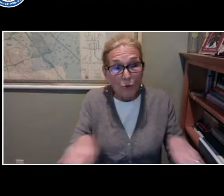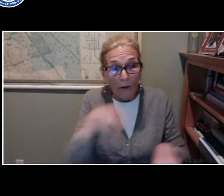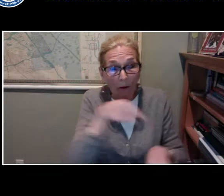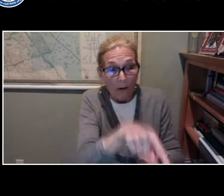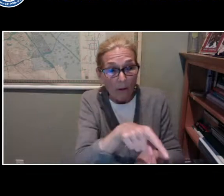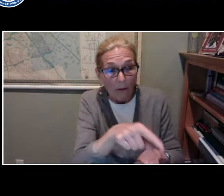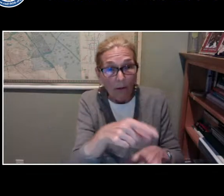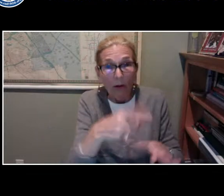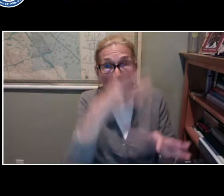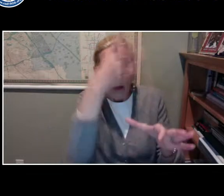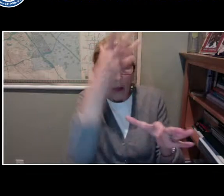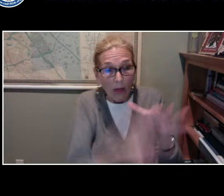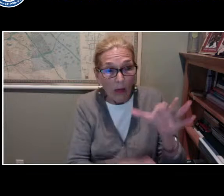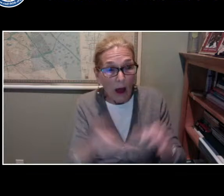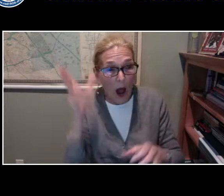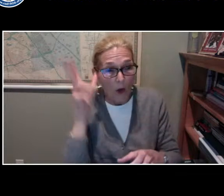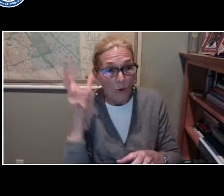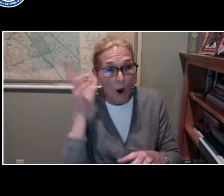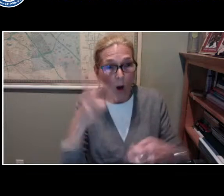linguistics researcher, excuse me.